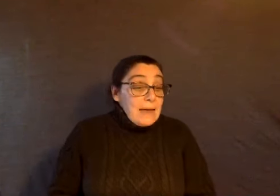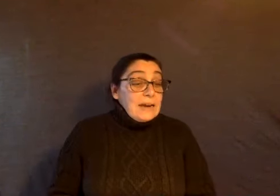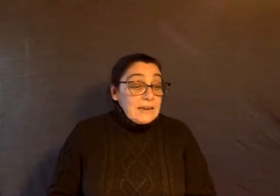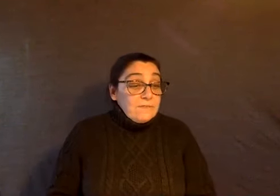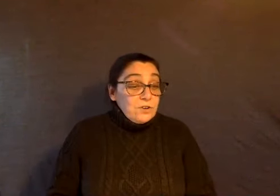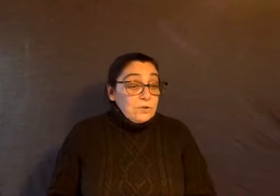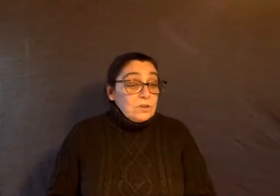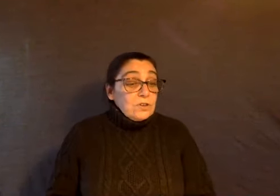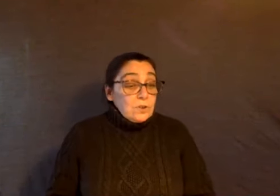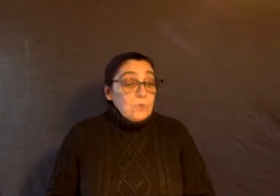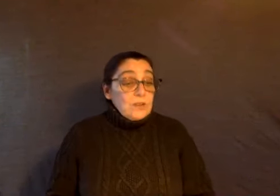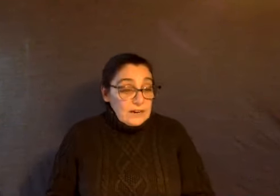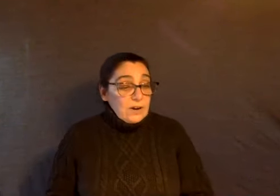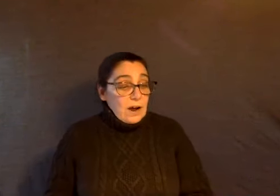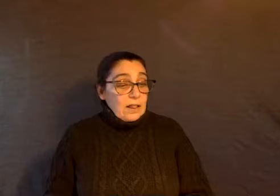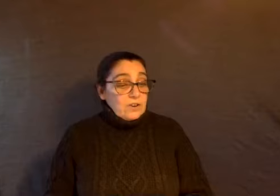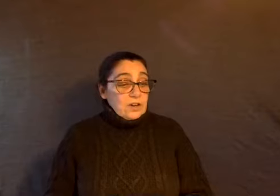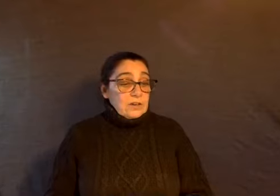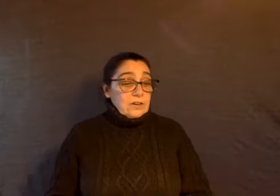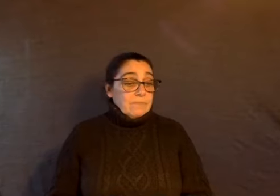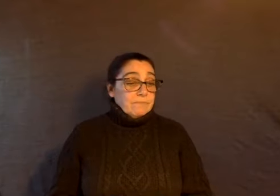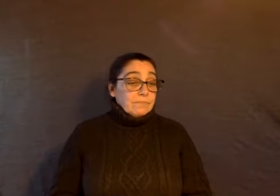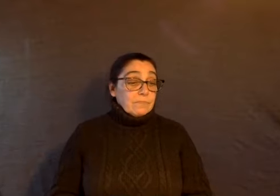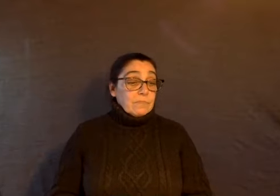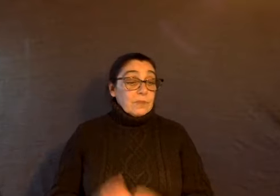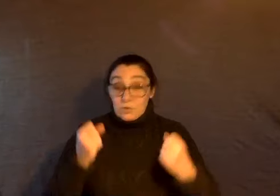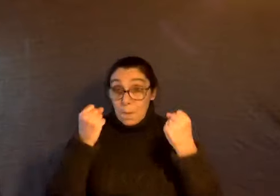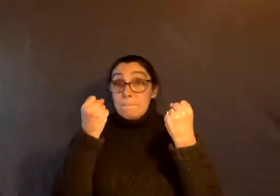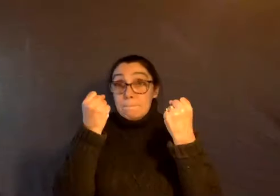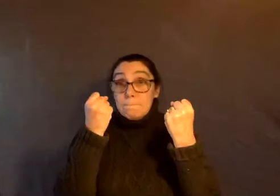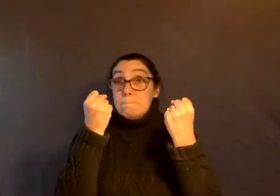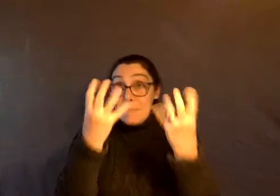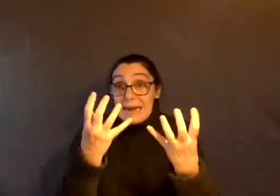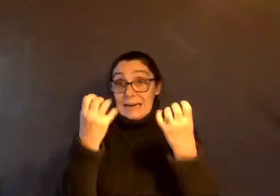Many deaf students go to hearing colleges. So many